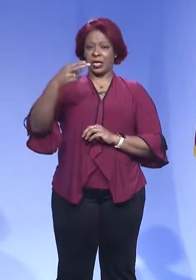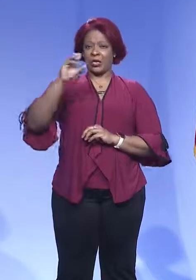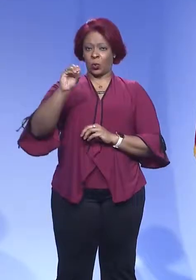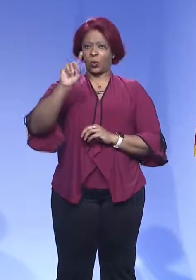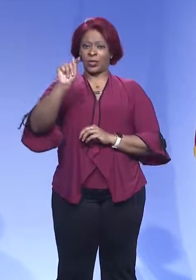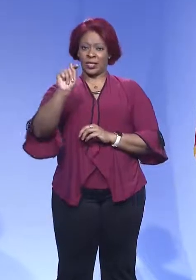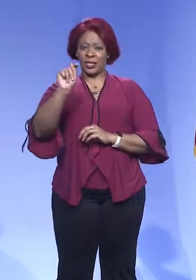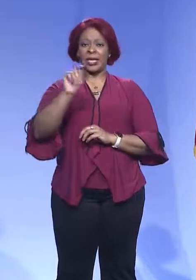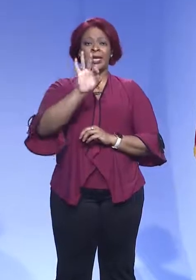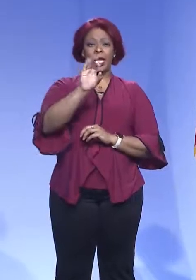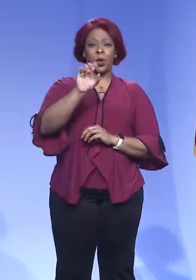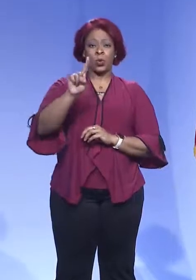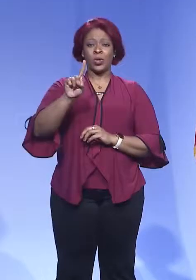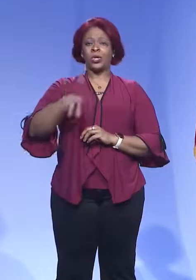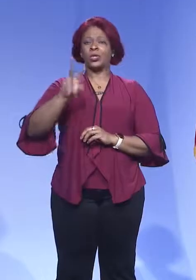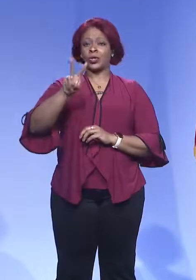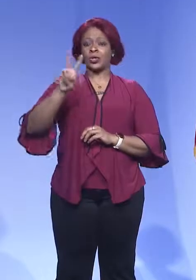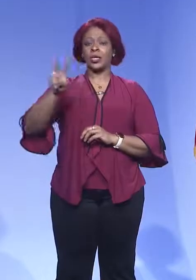901-222-SHOT,